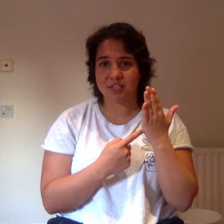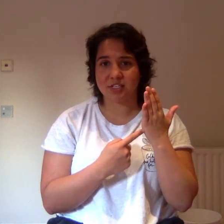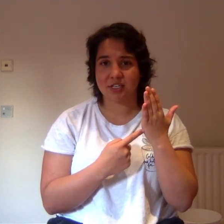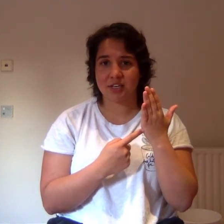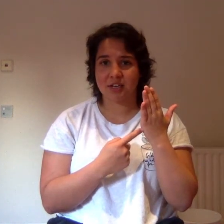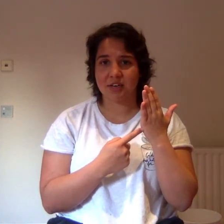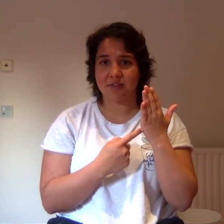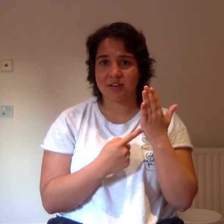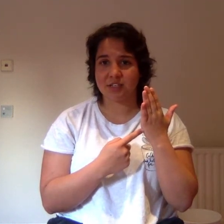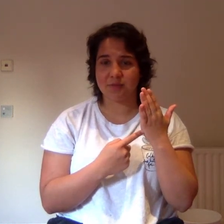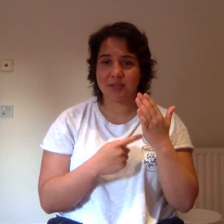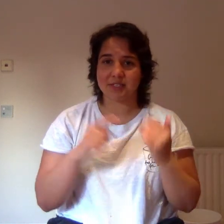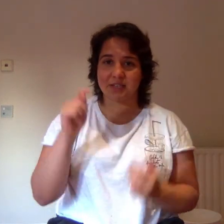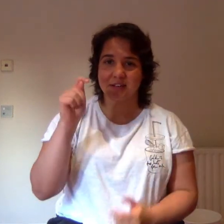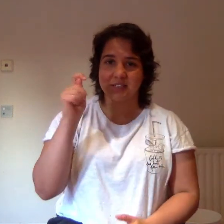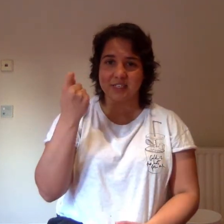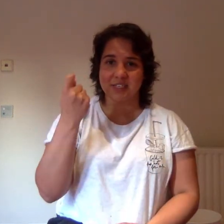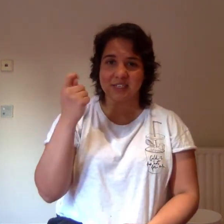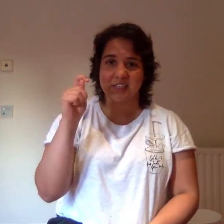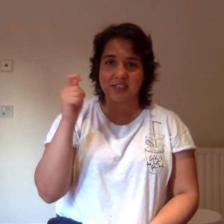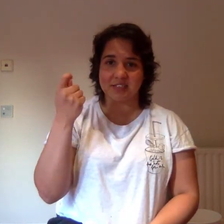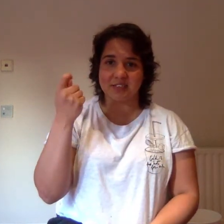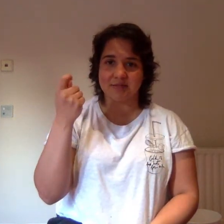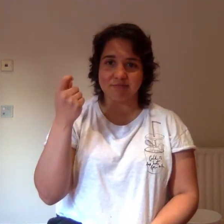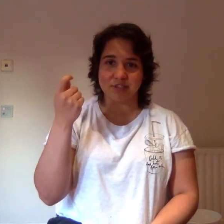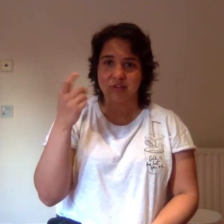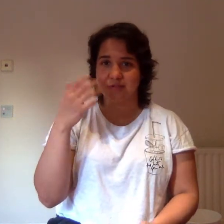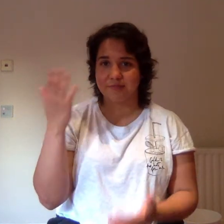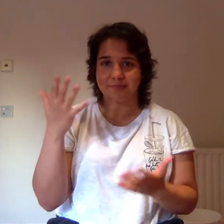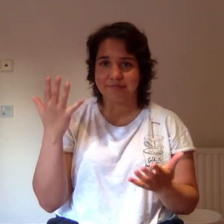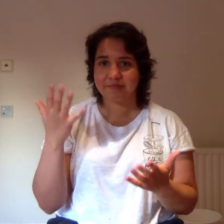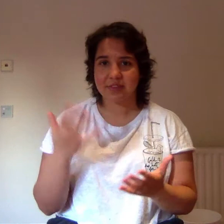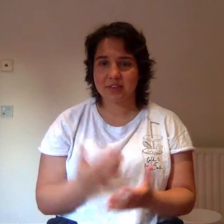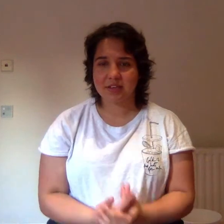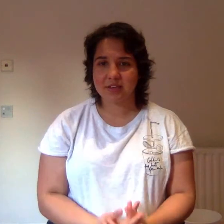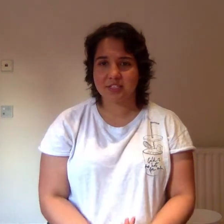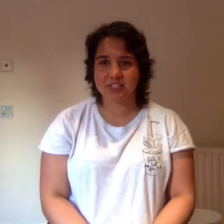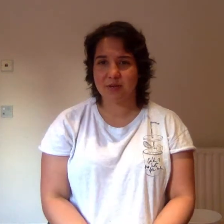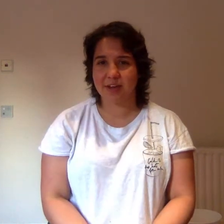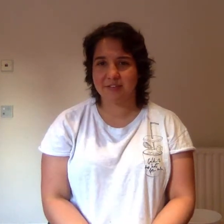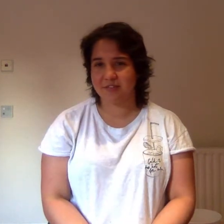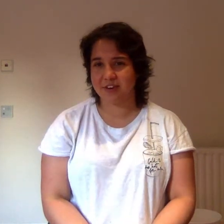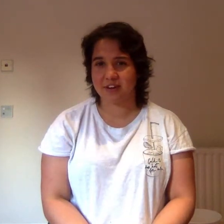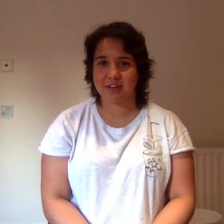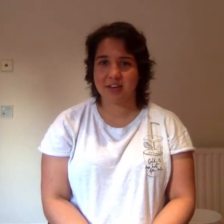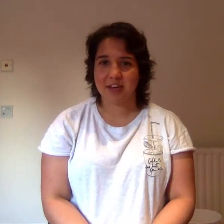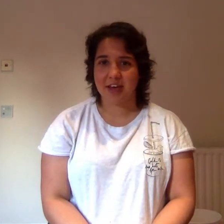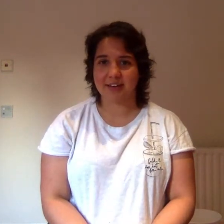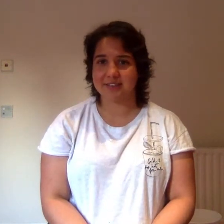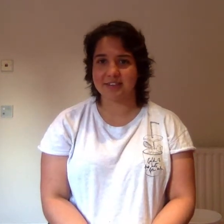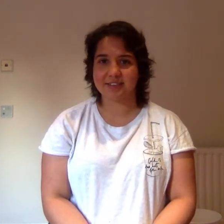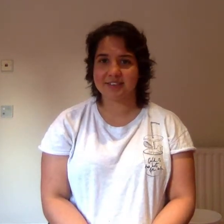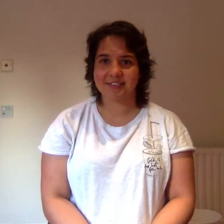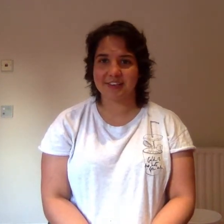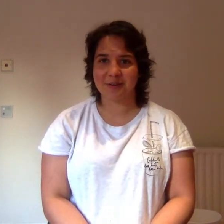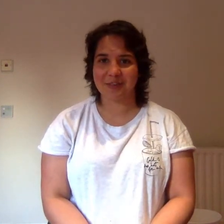Irish version of BSL, a T is this. So just like we have different accents or